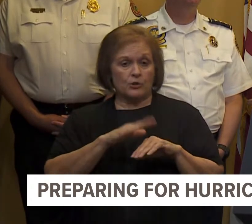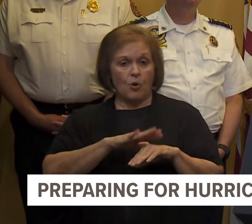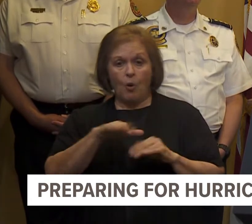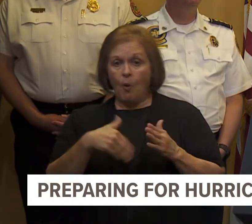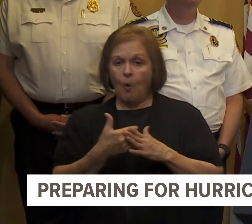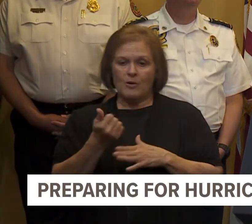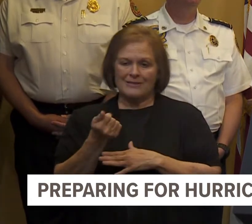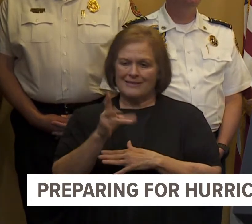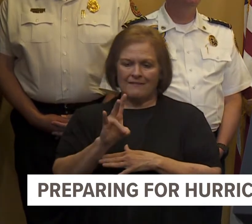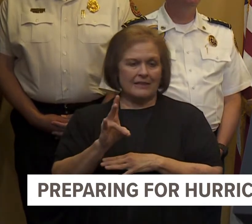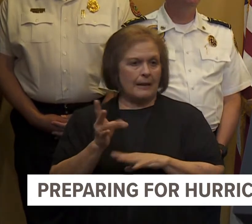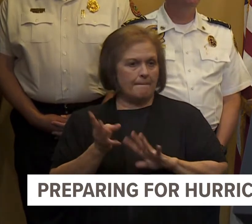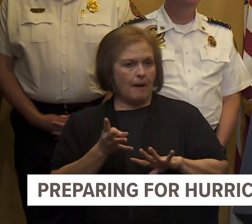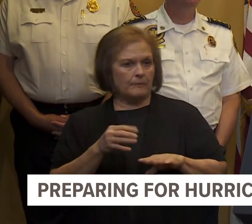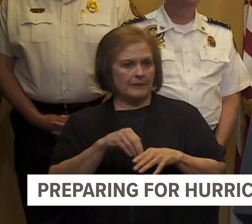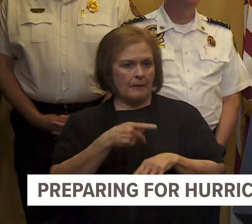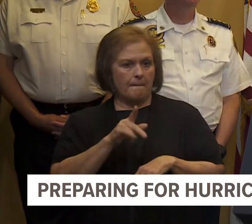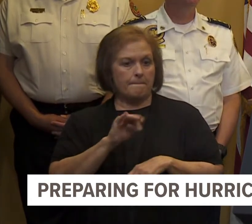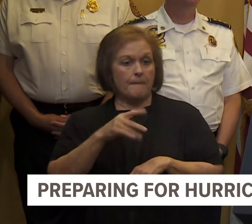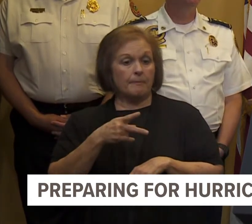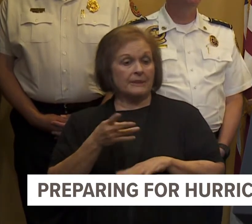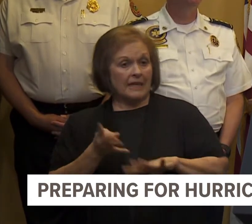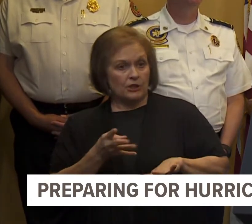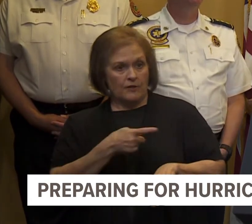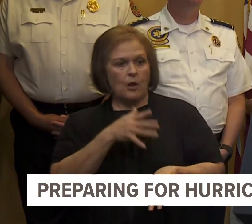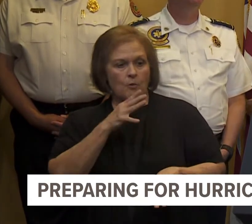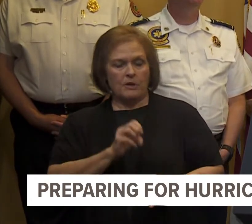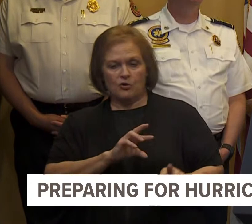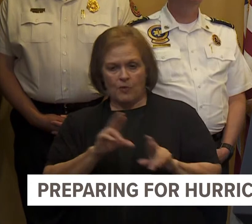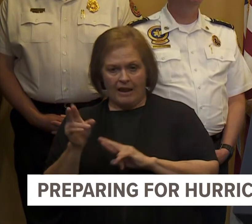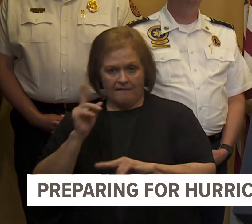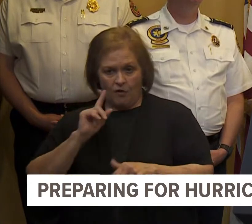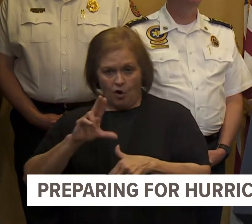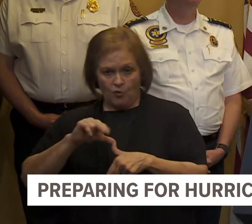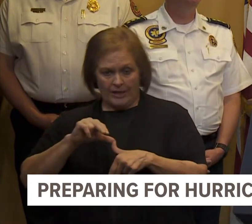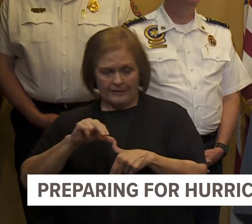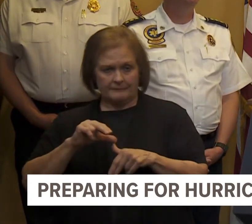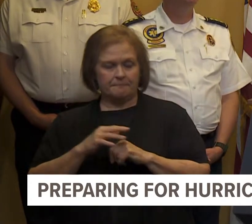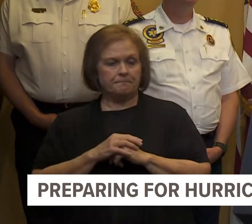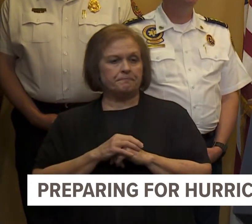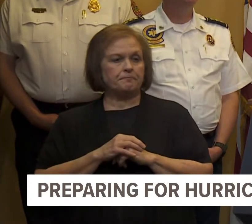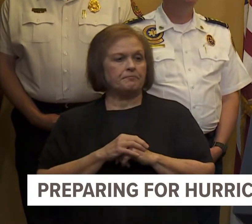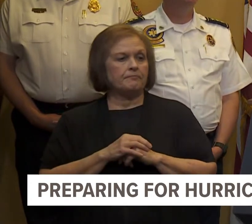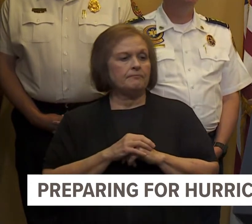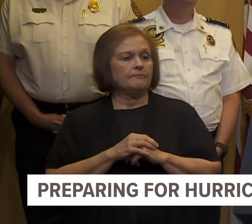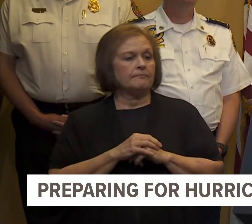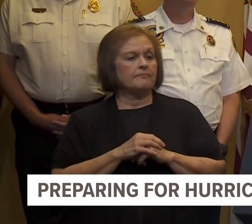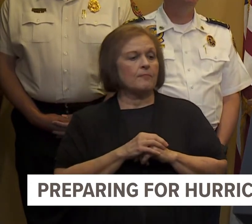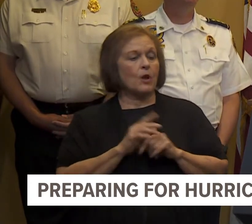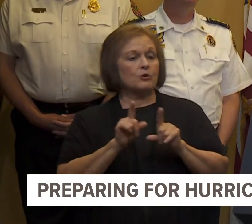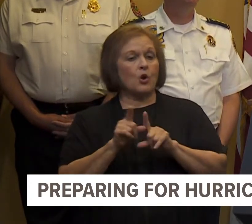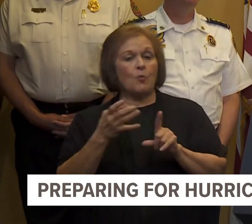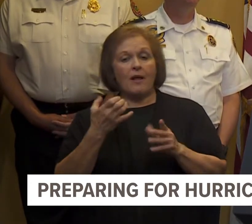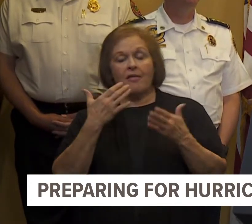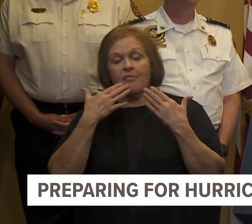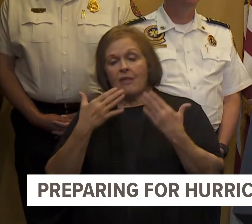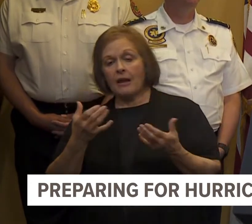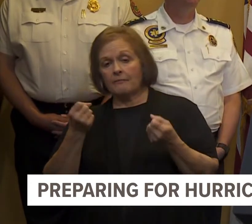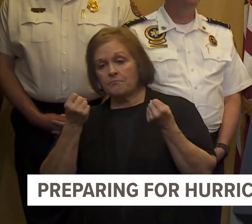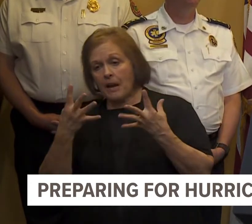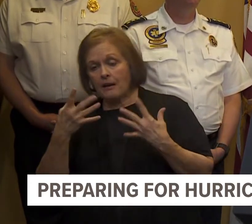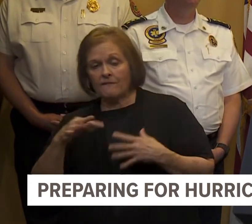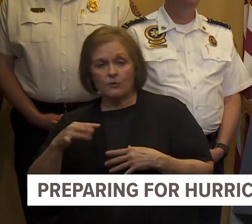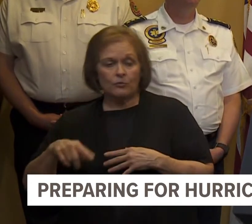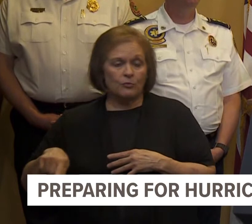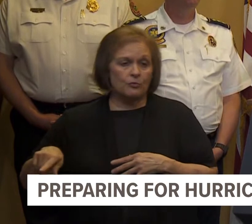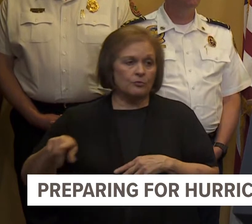all 17 pumps at our pump stations, and they will be ready for hurricane season. I want to make sure that I thank the hundreds of men and